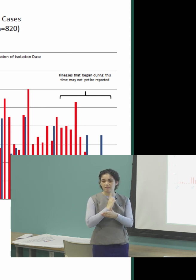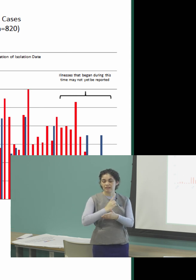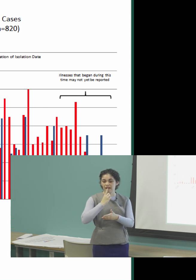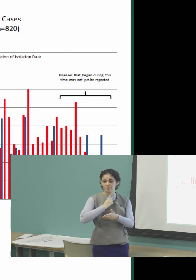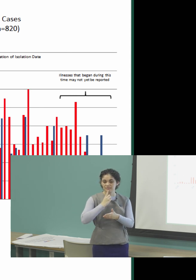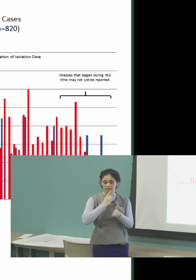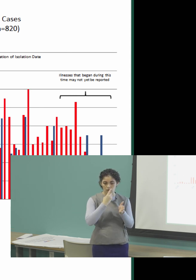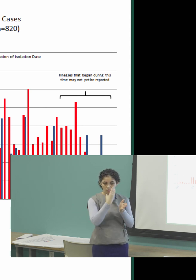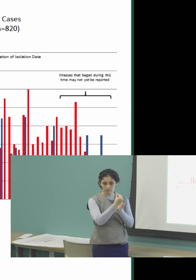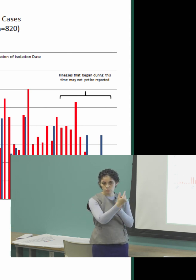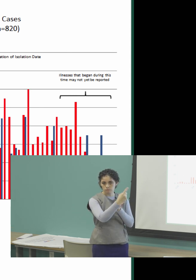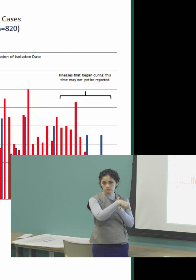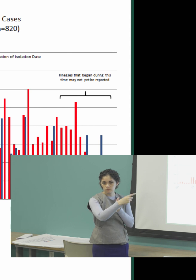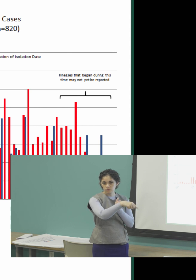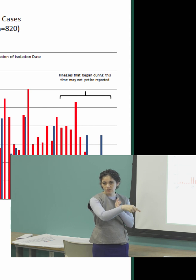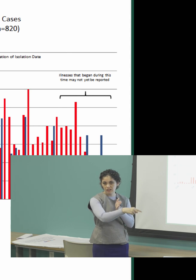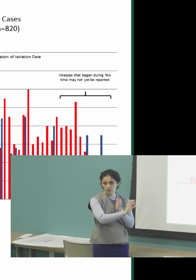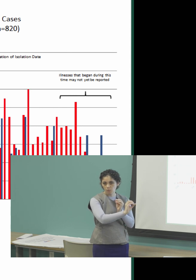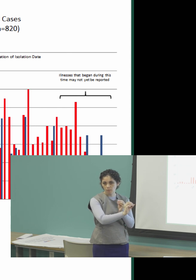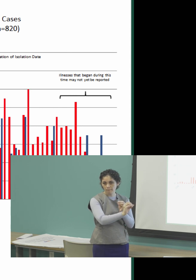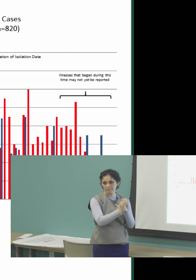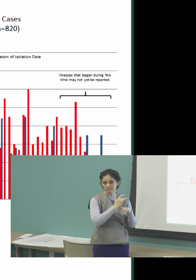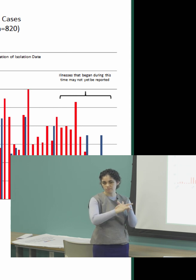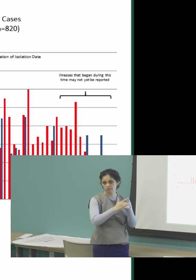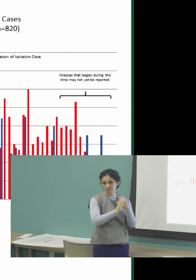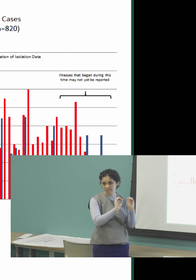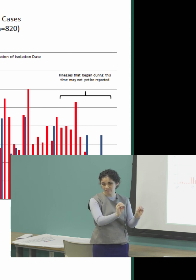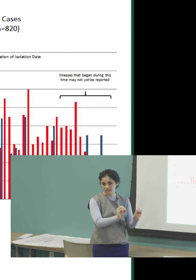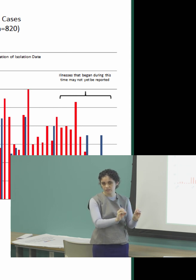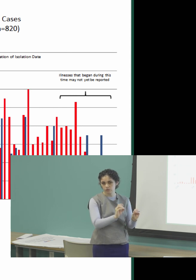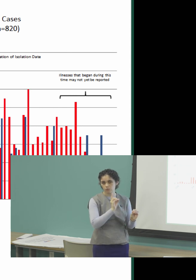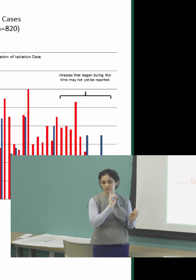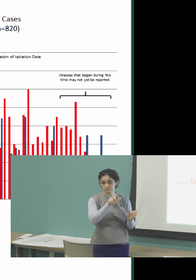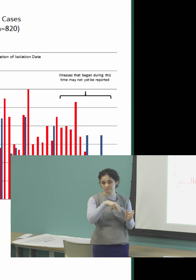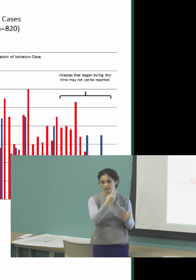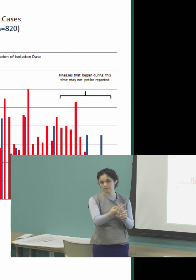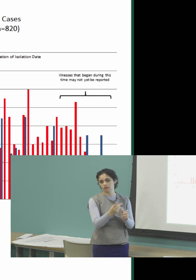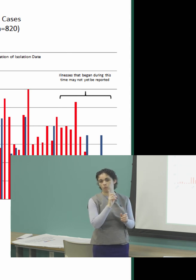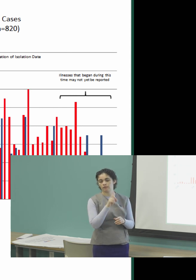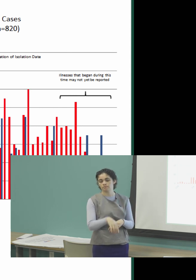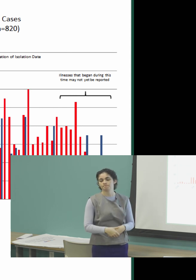in the last few days to mean an absence of cases. It's actually quite the opposite.